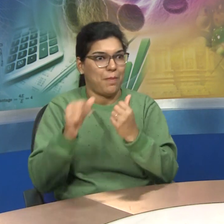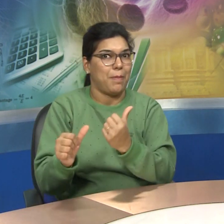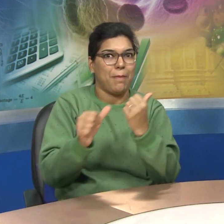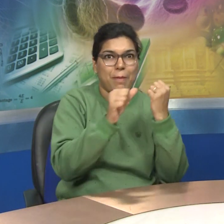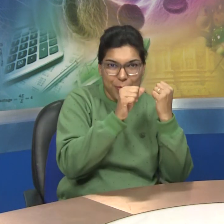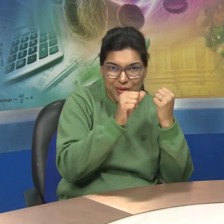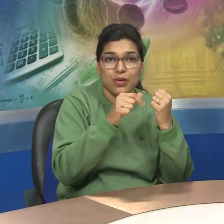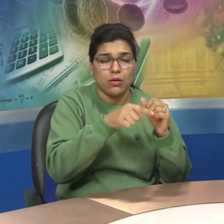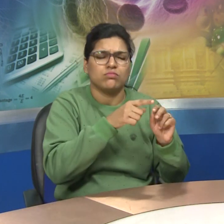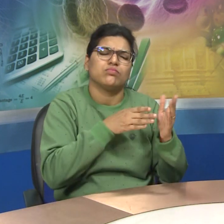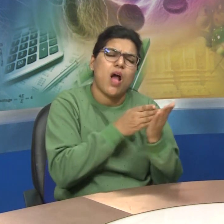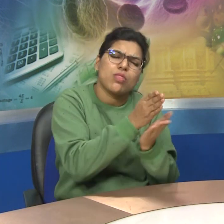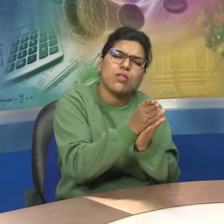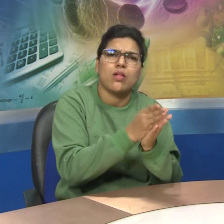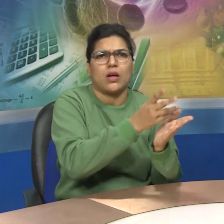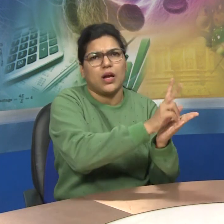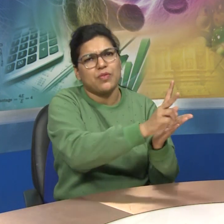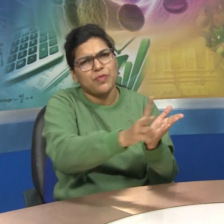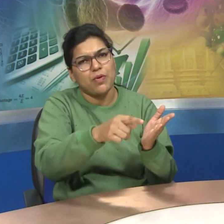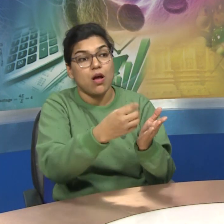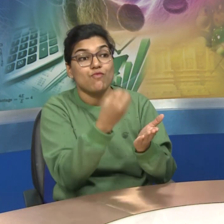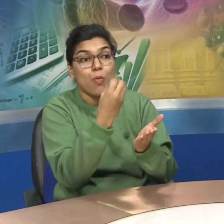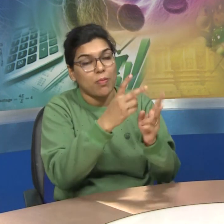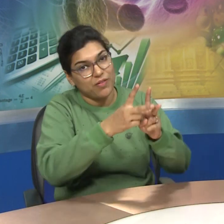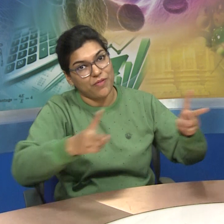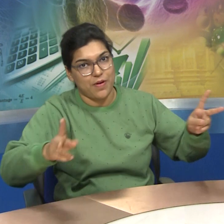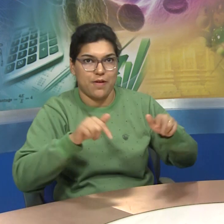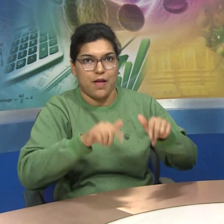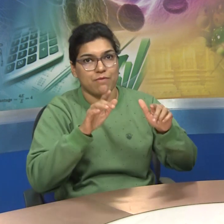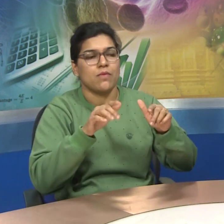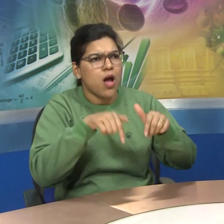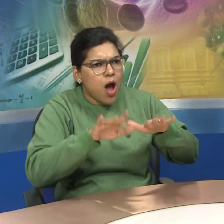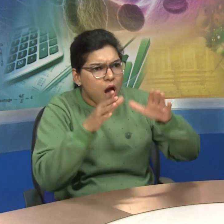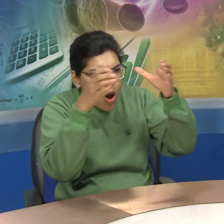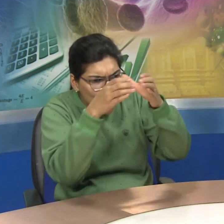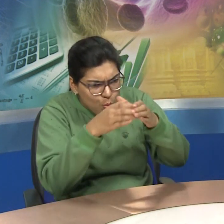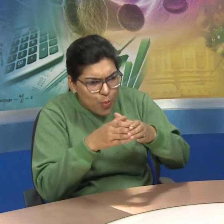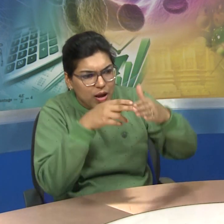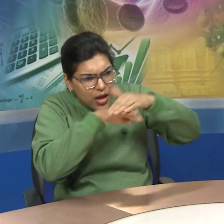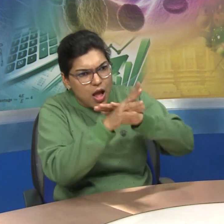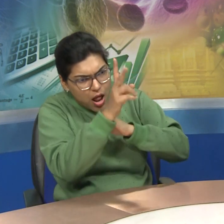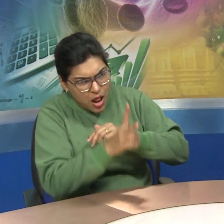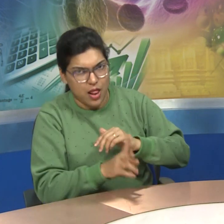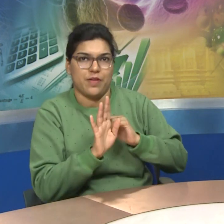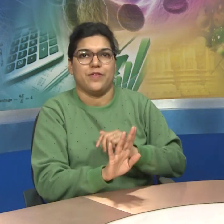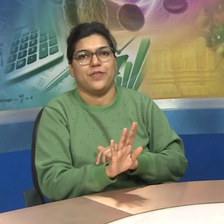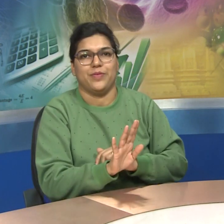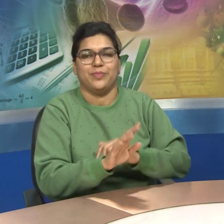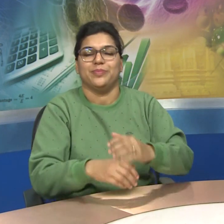the previous sections about the different sources of information, and also we learned how